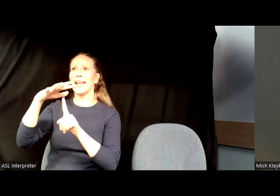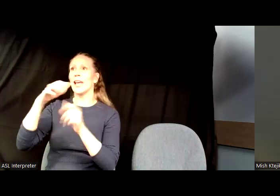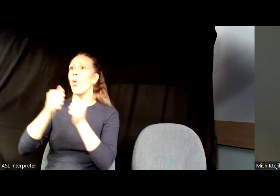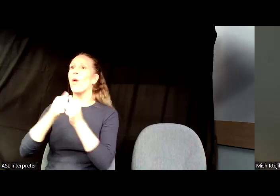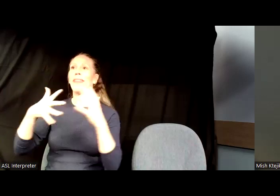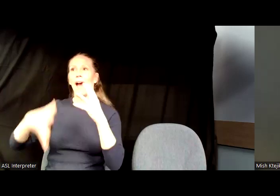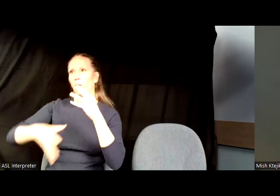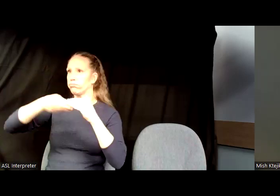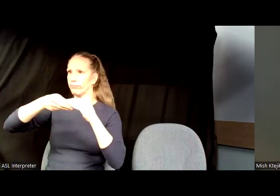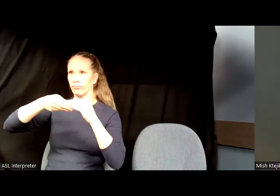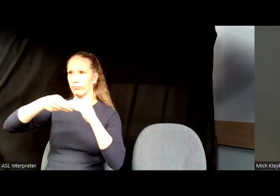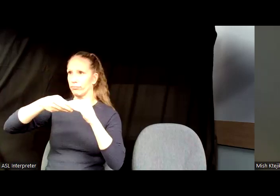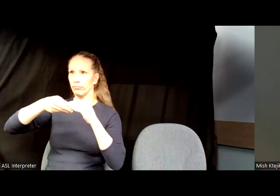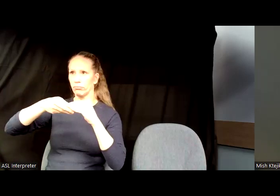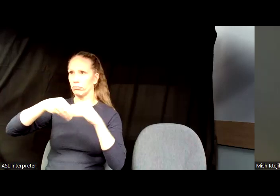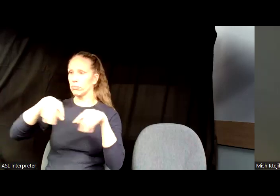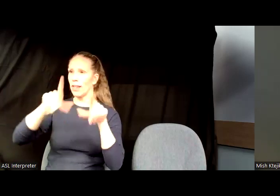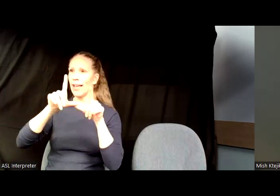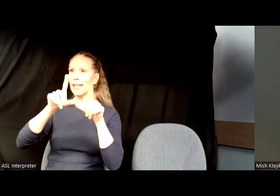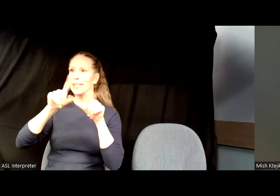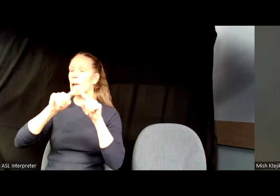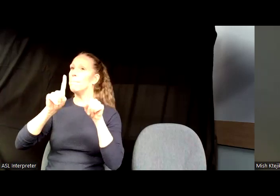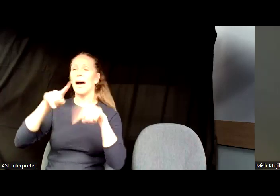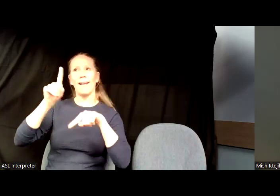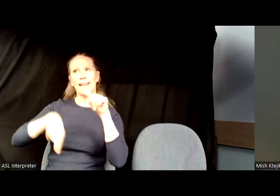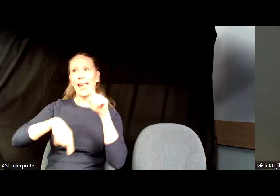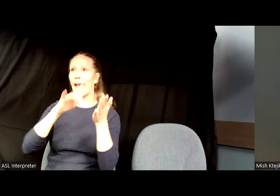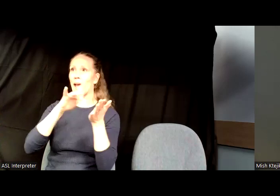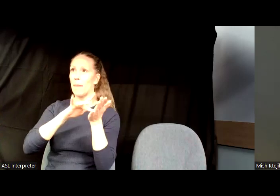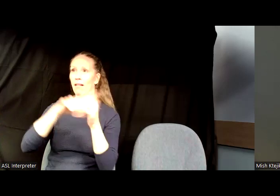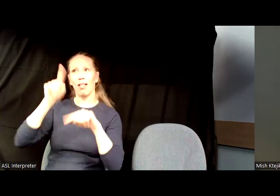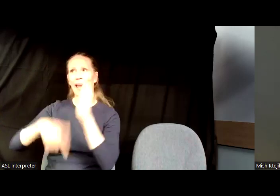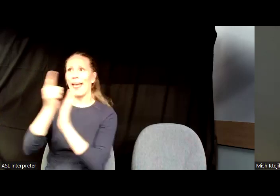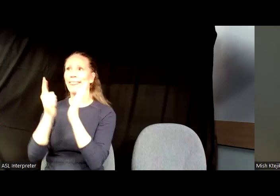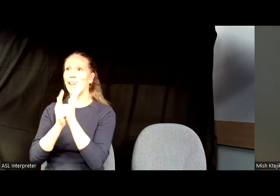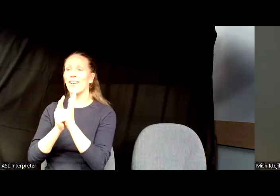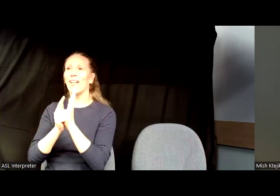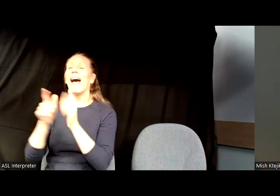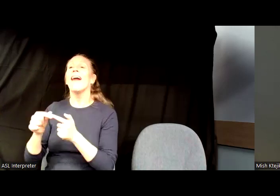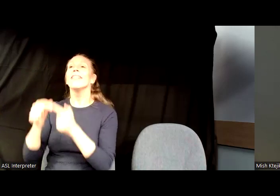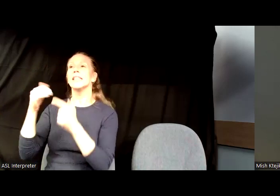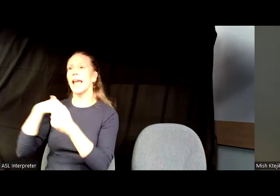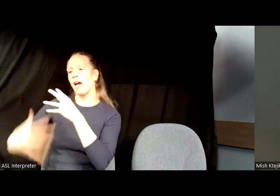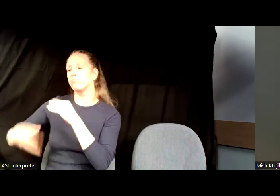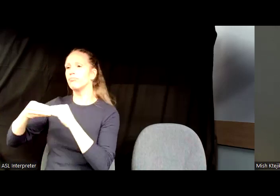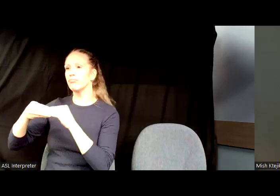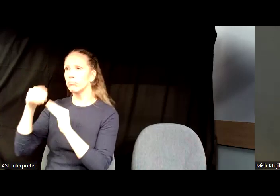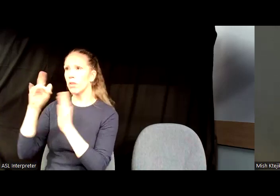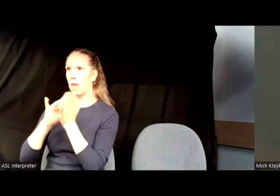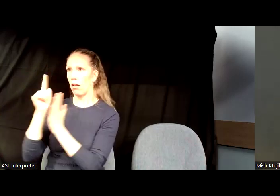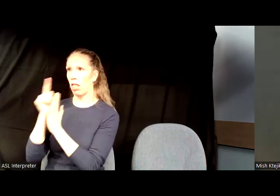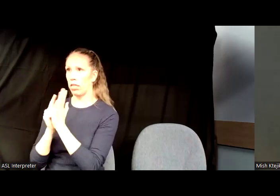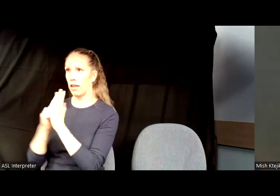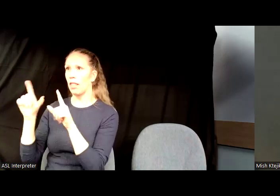license. But they cannot in a medical or legal unless they have that license. It's good for 1 year and becomes